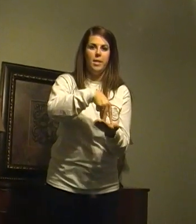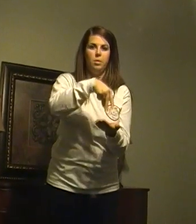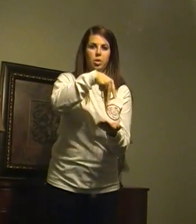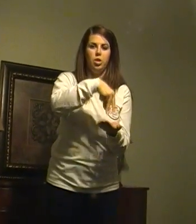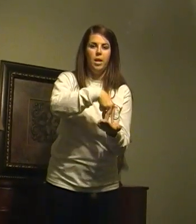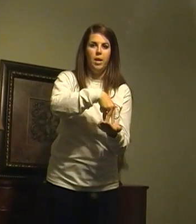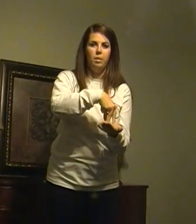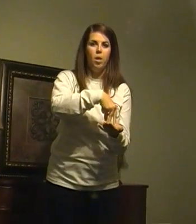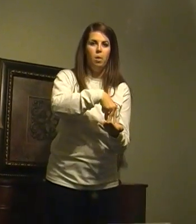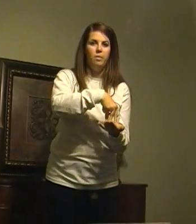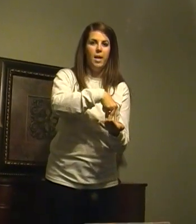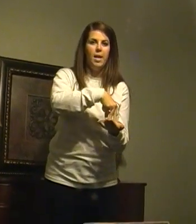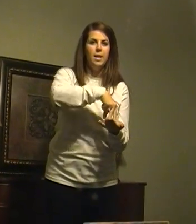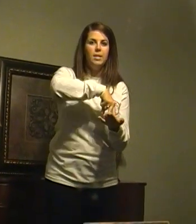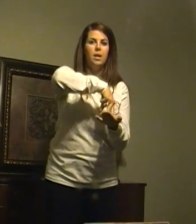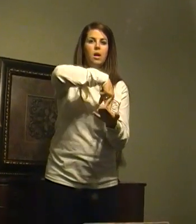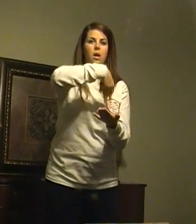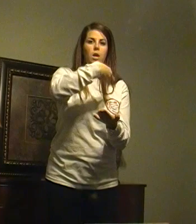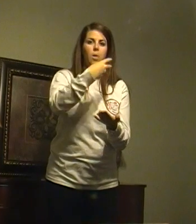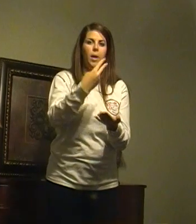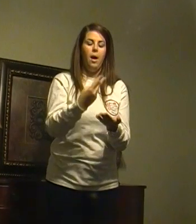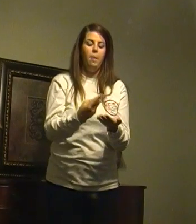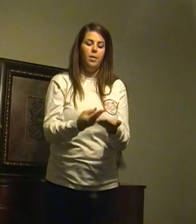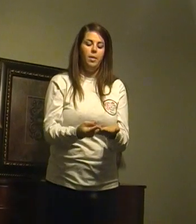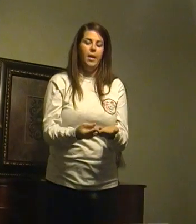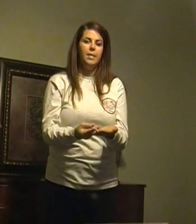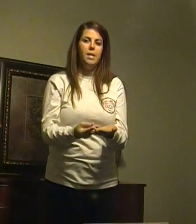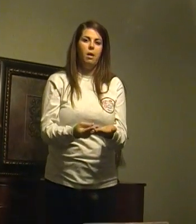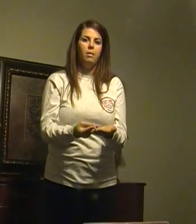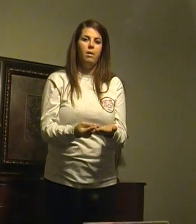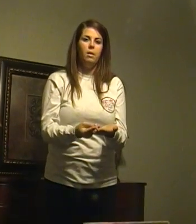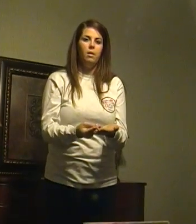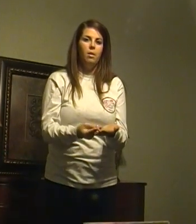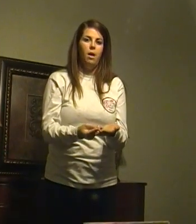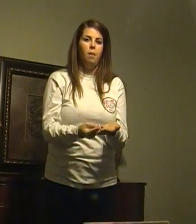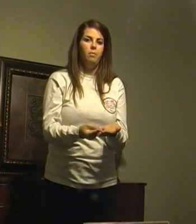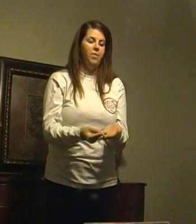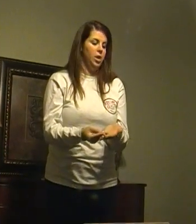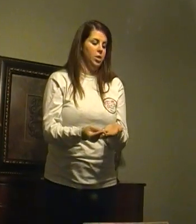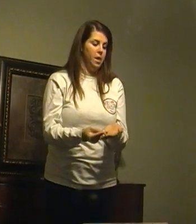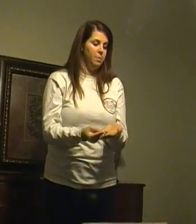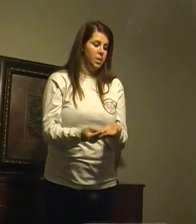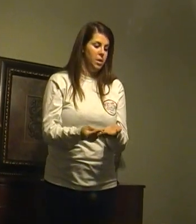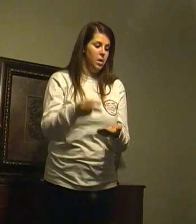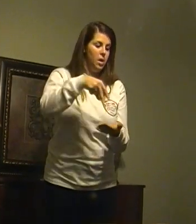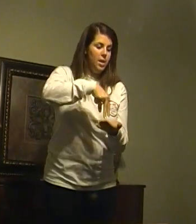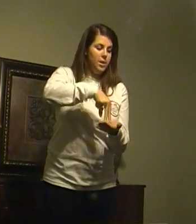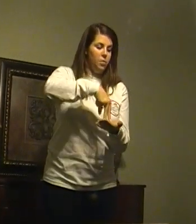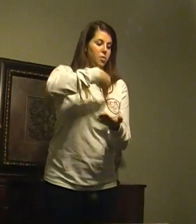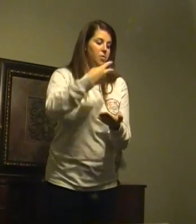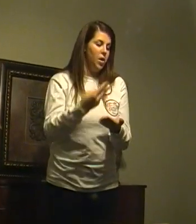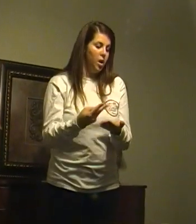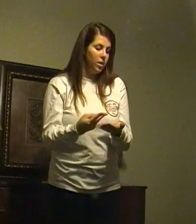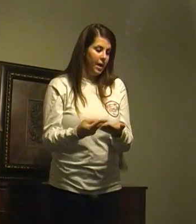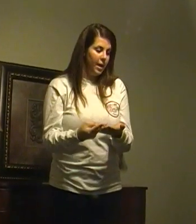so we're starting at the palm of the hand, going up and landing on the fingertips. So